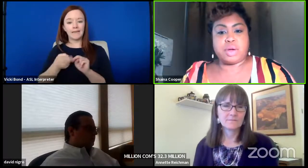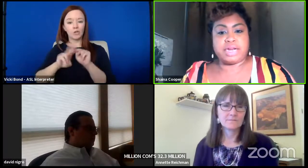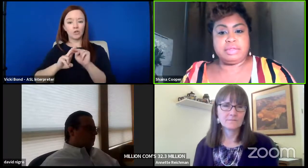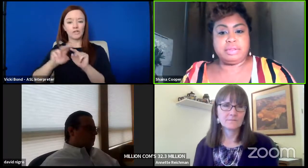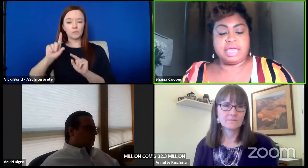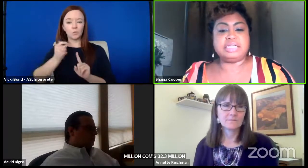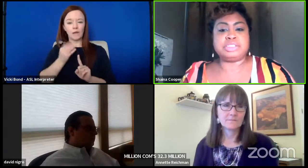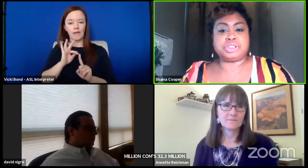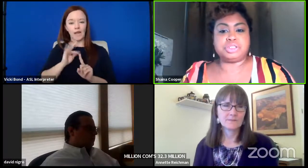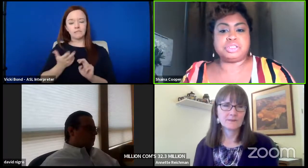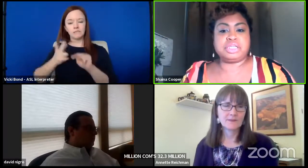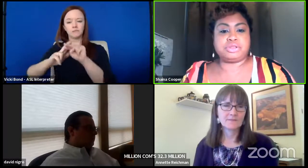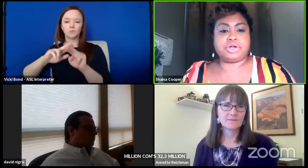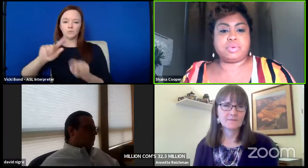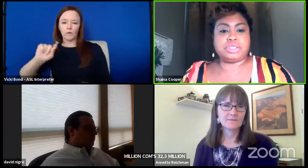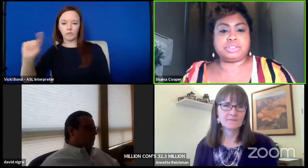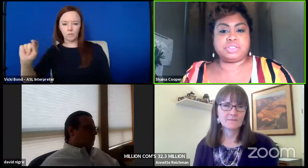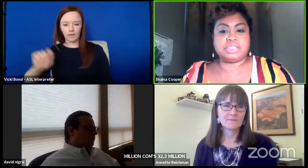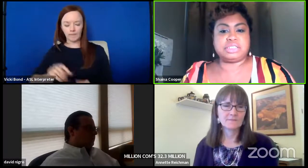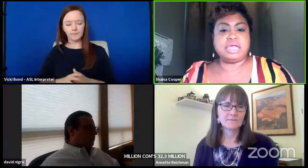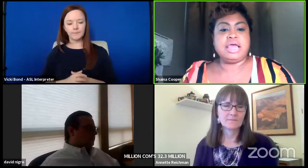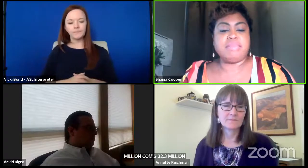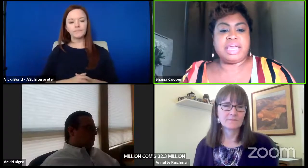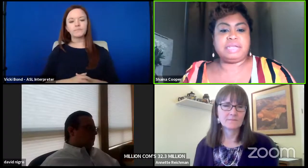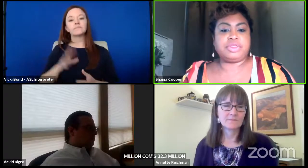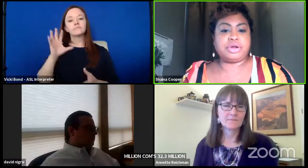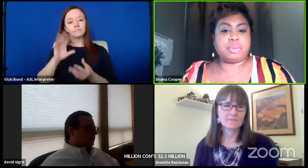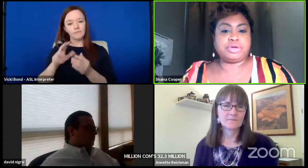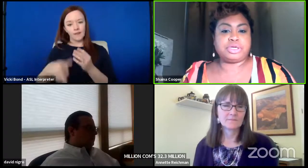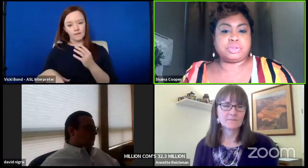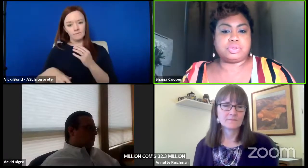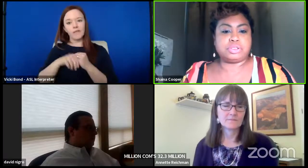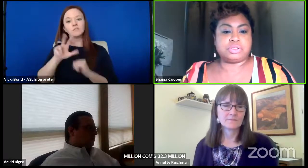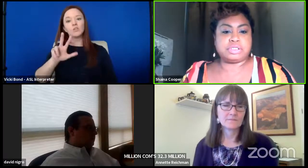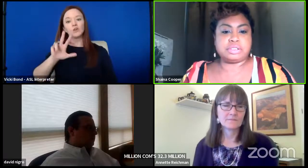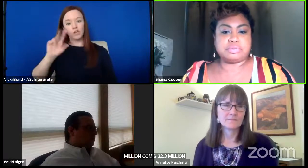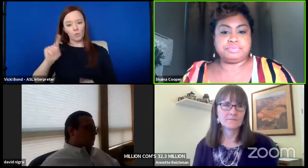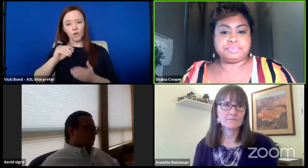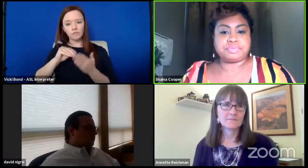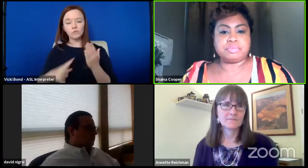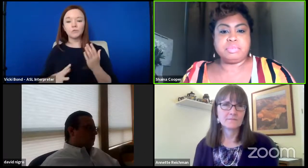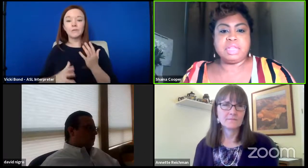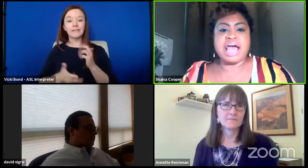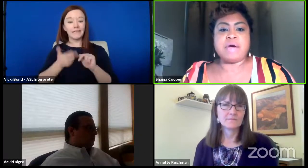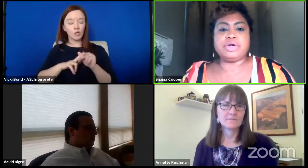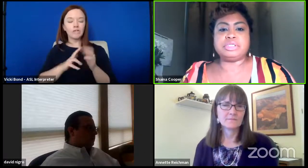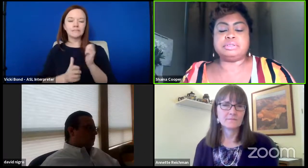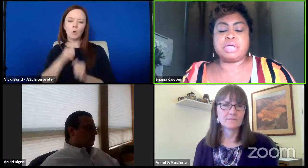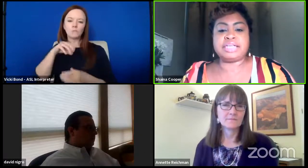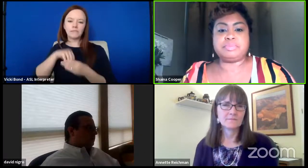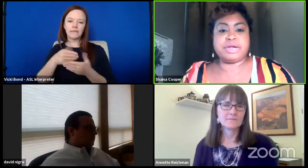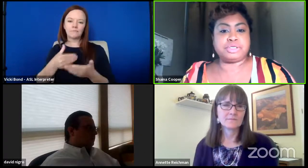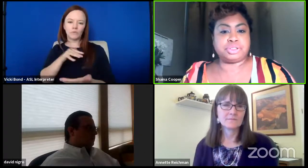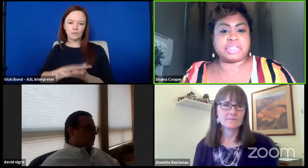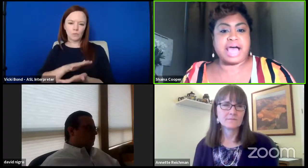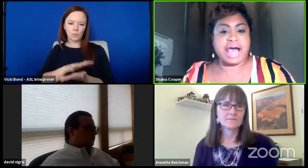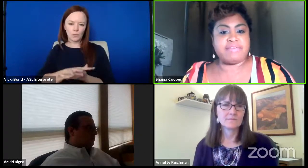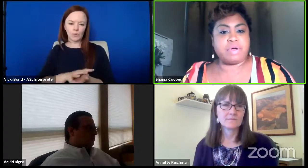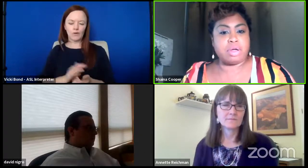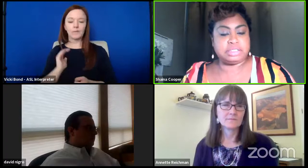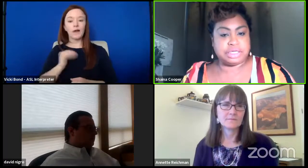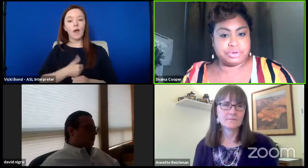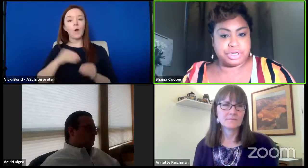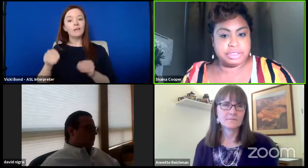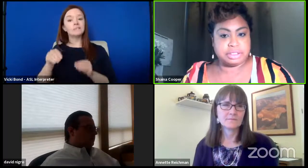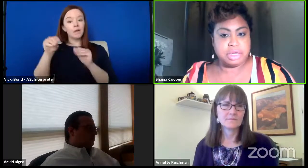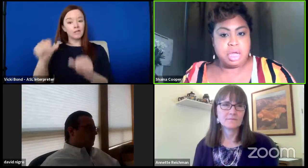to 2020, in addition to the 31 students, mainly within our preschool students. Our Expenditures